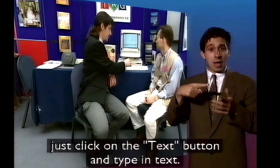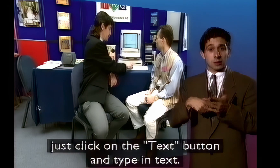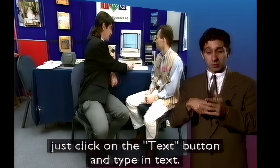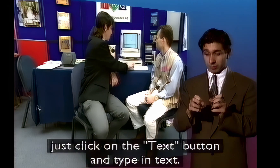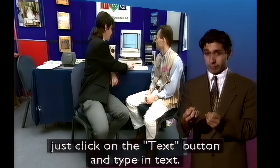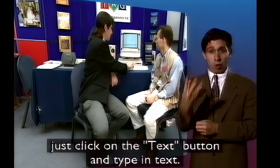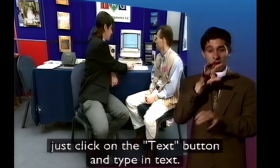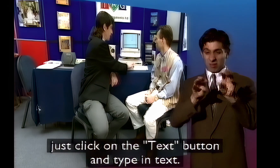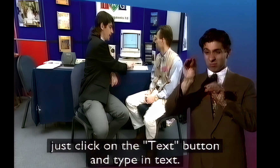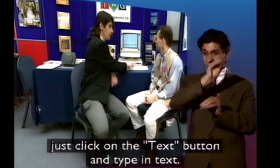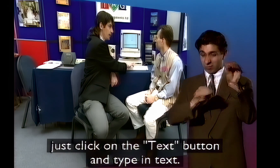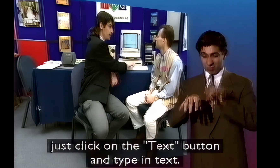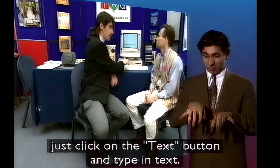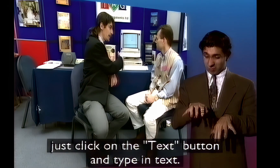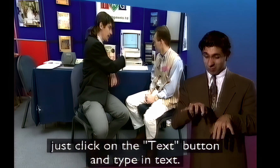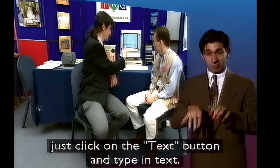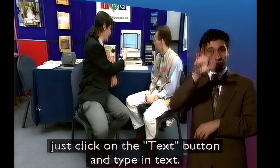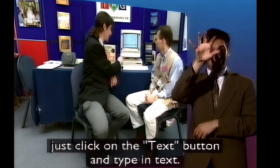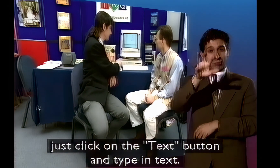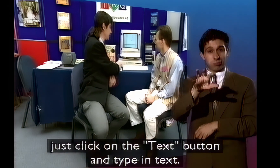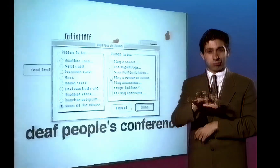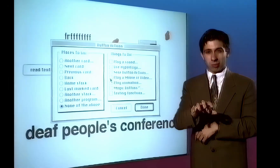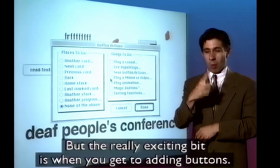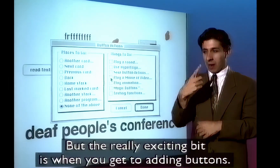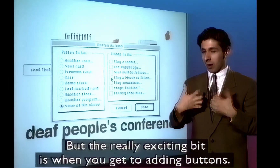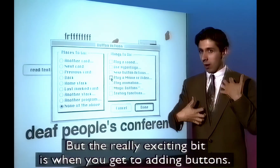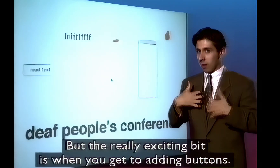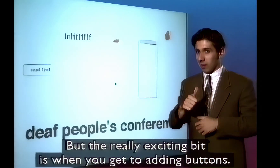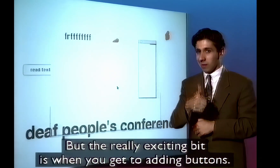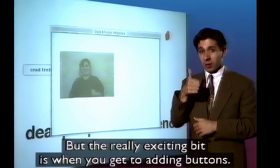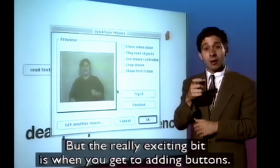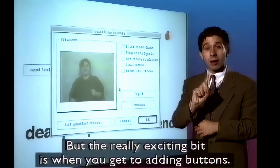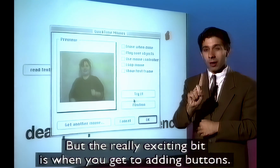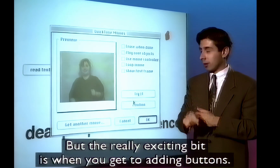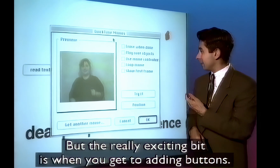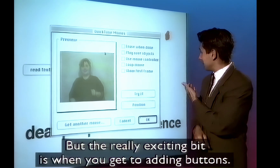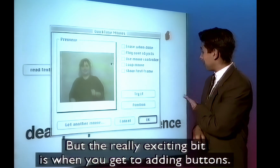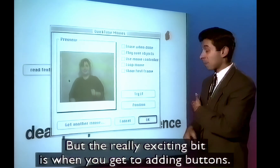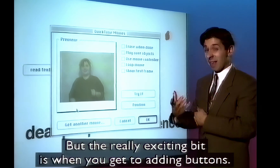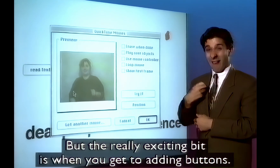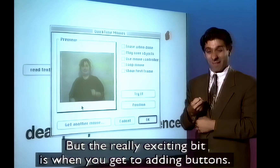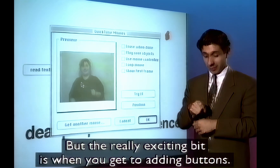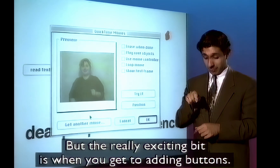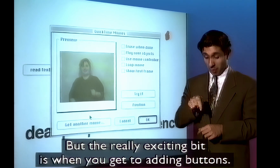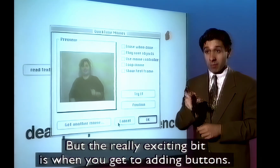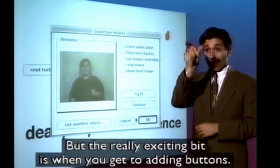like a word processor, and you can type in text. But the really exciting bit is when you get to adding